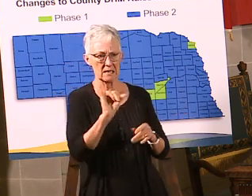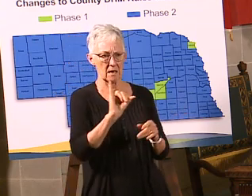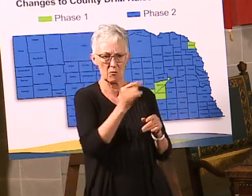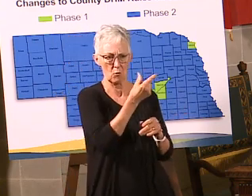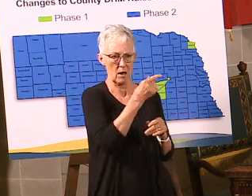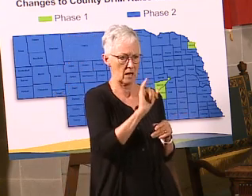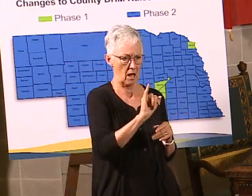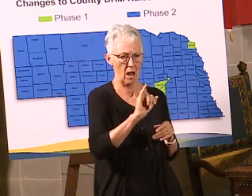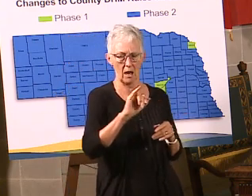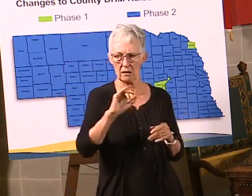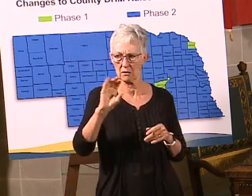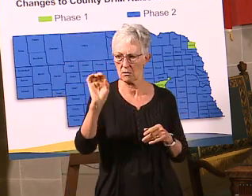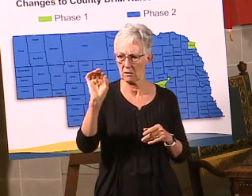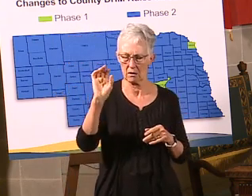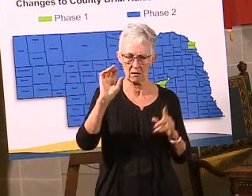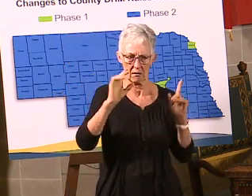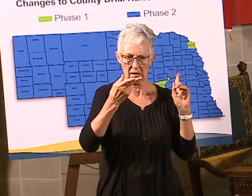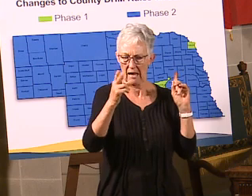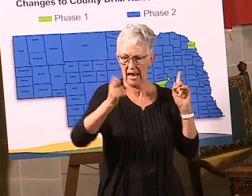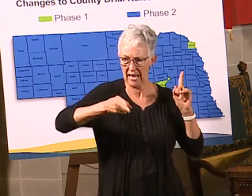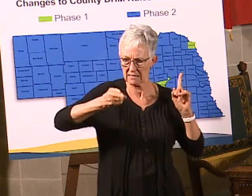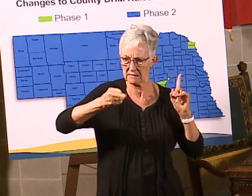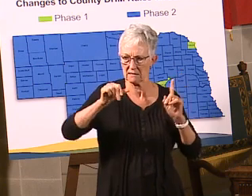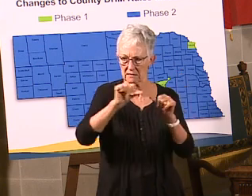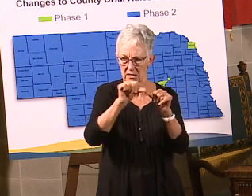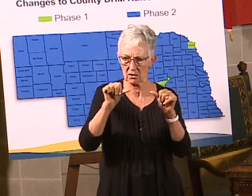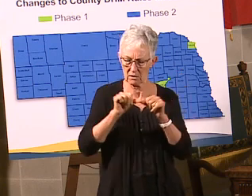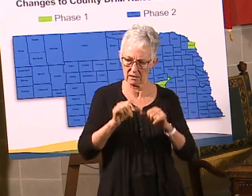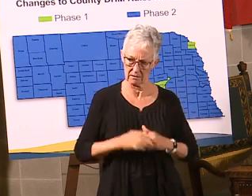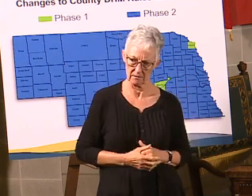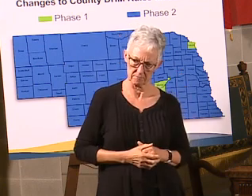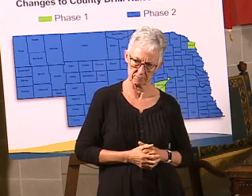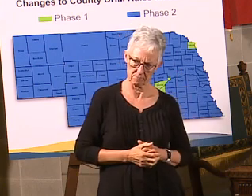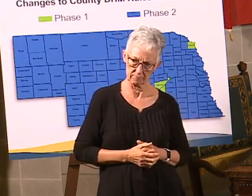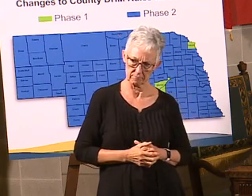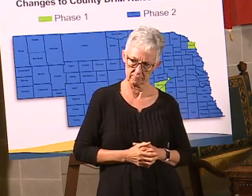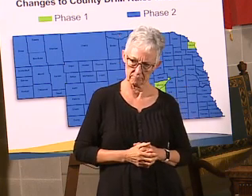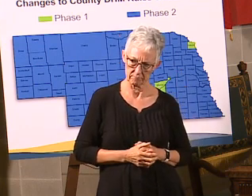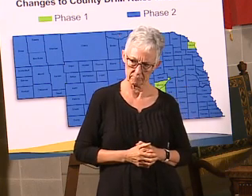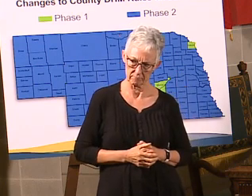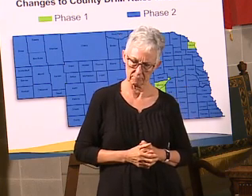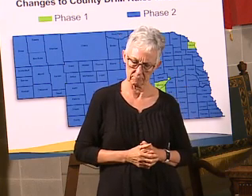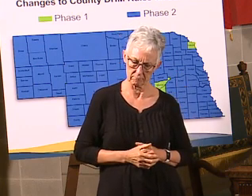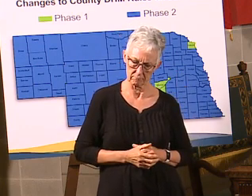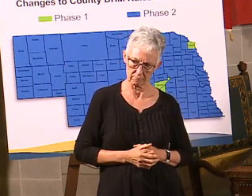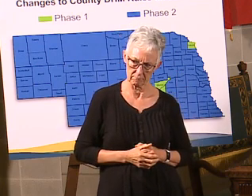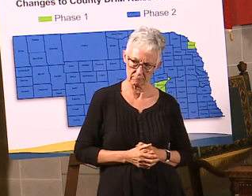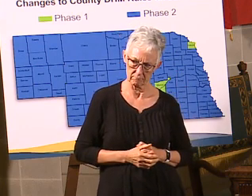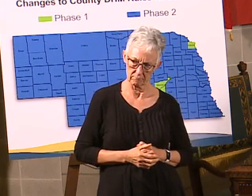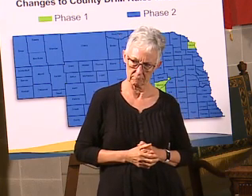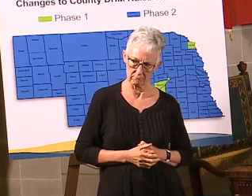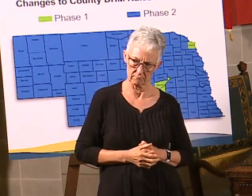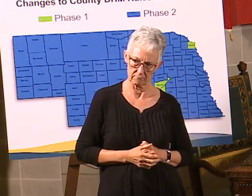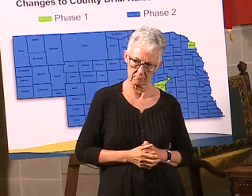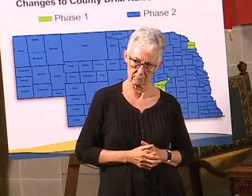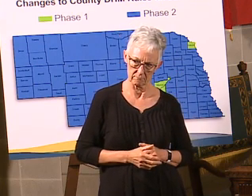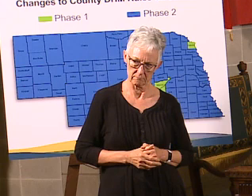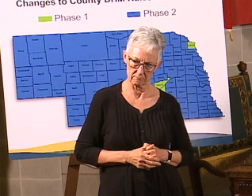help out. I was also curious, in regards to the bed availability, are you able to name the hospitals that you include